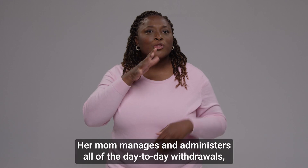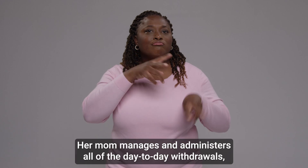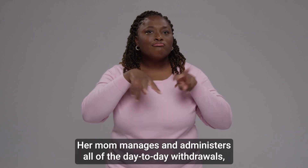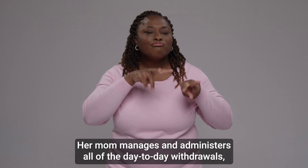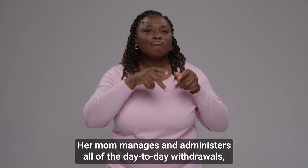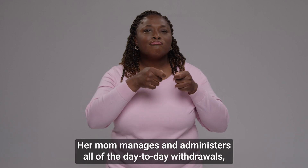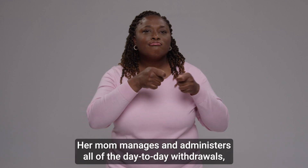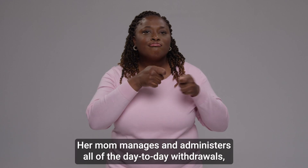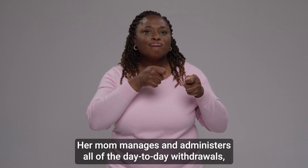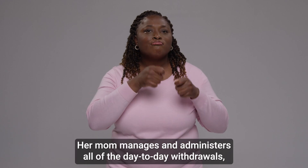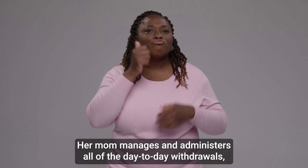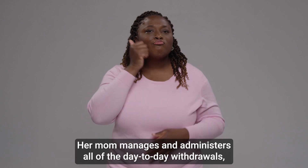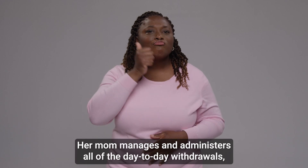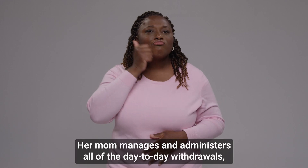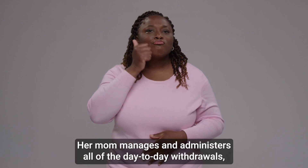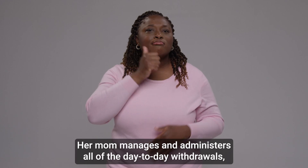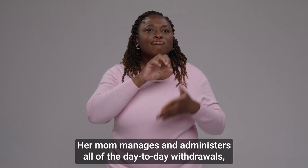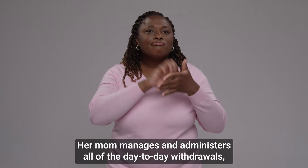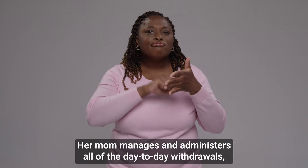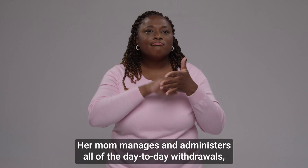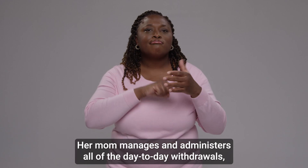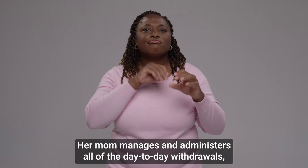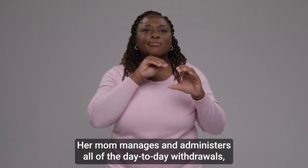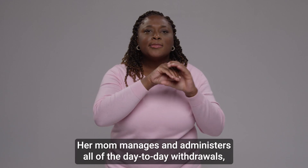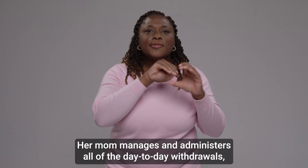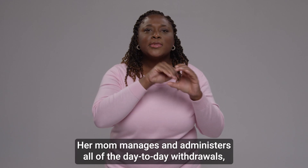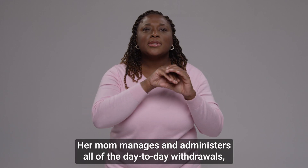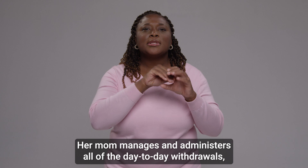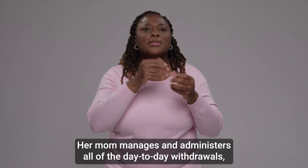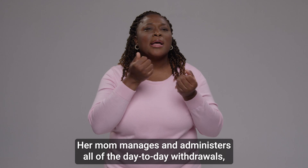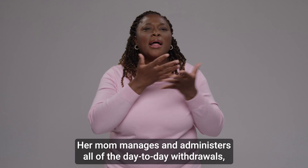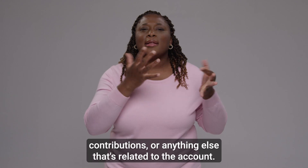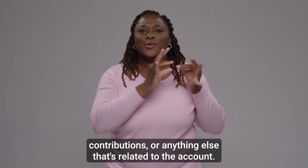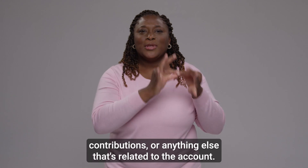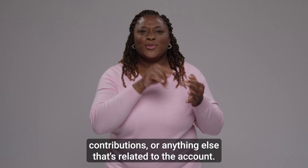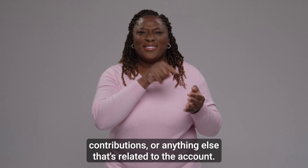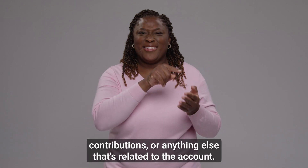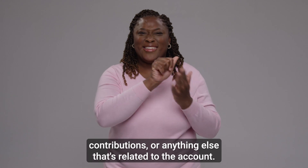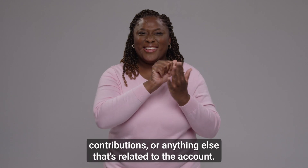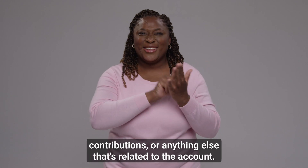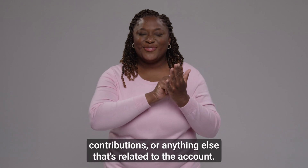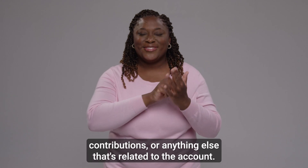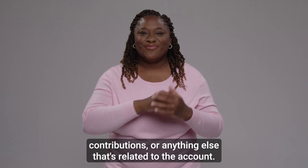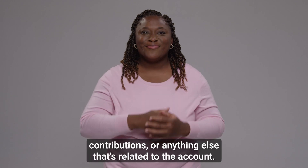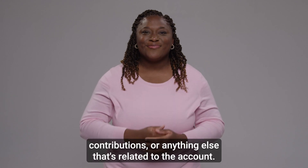Her mom manages and administers all of the day-to-day withdrawals, contributions, or anything else that's related to the